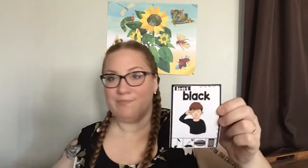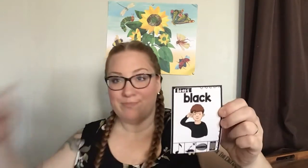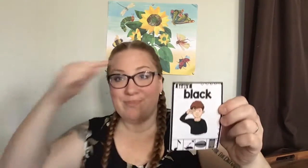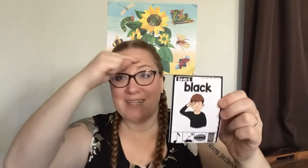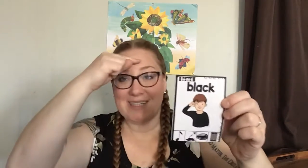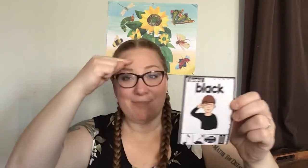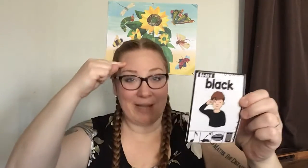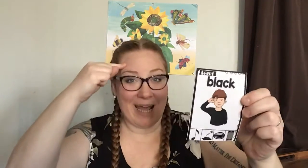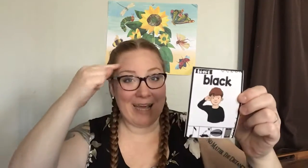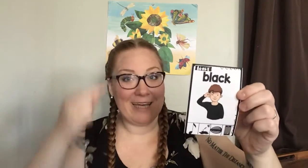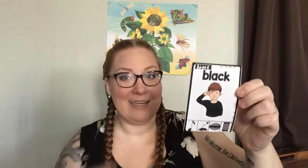is black.